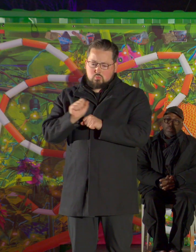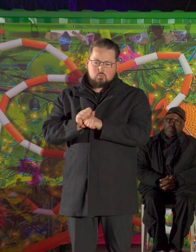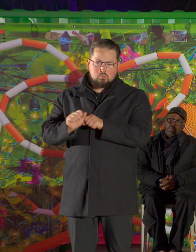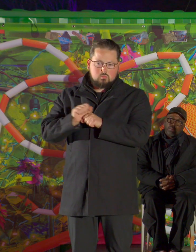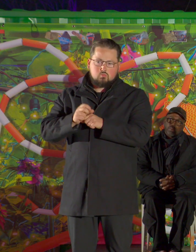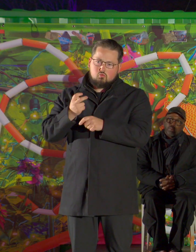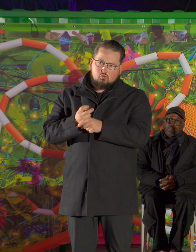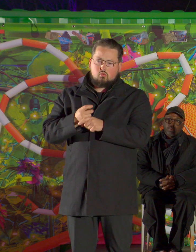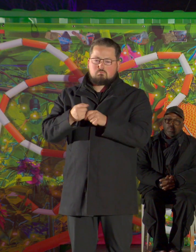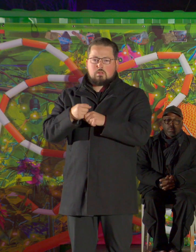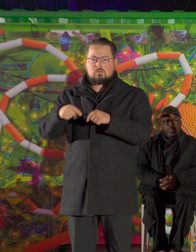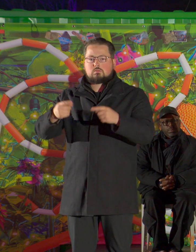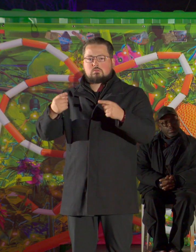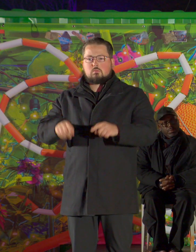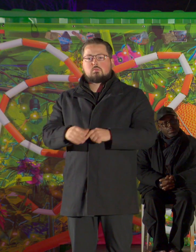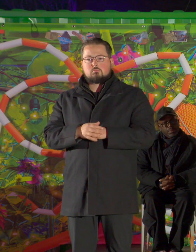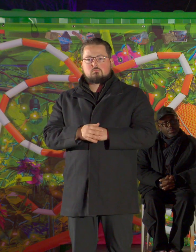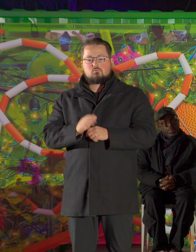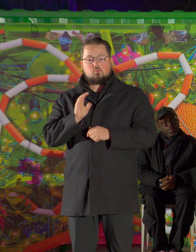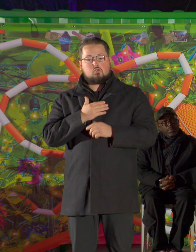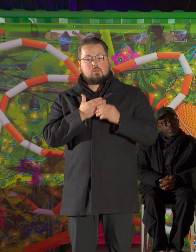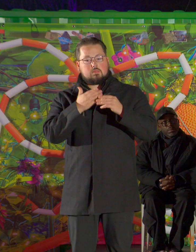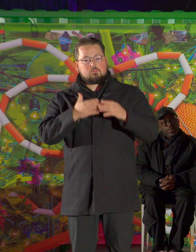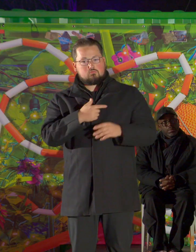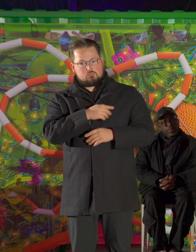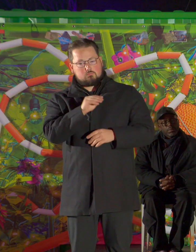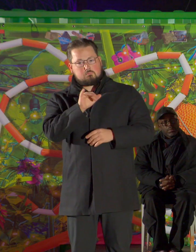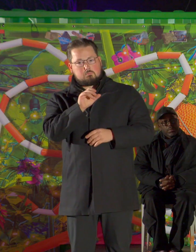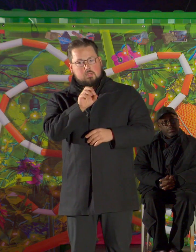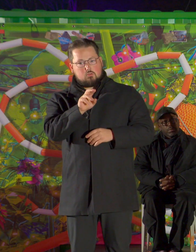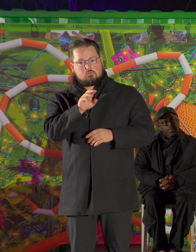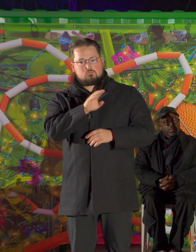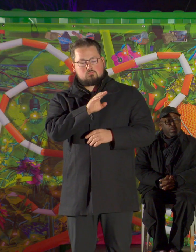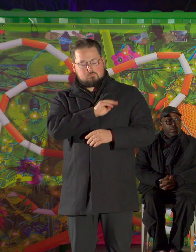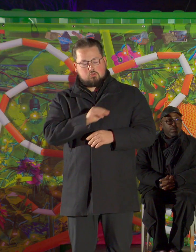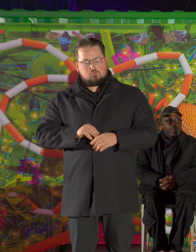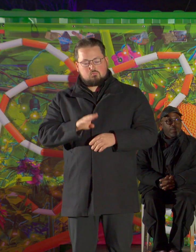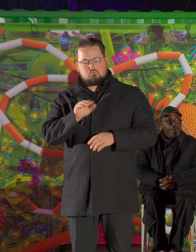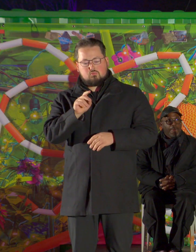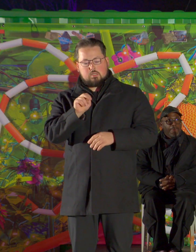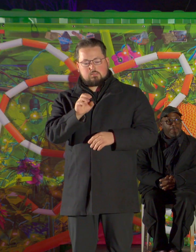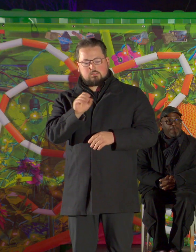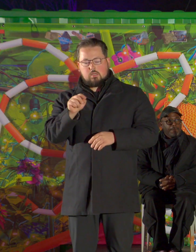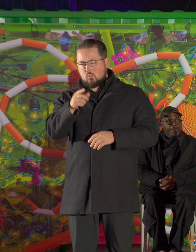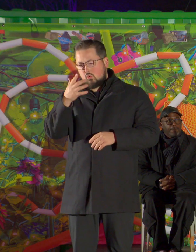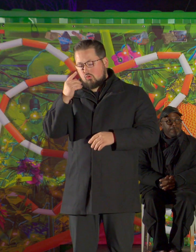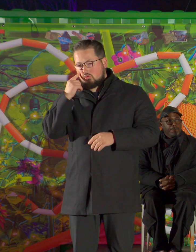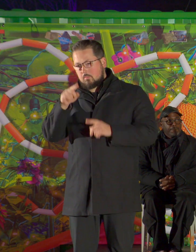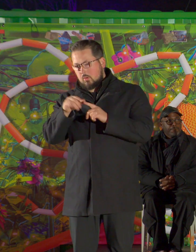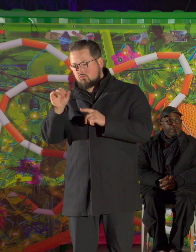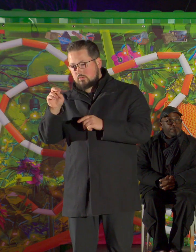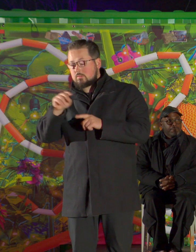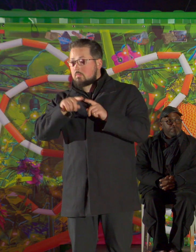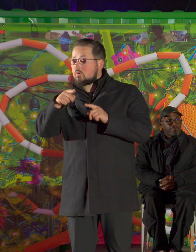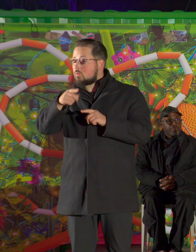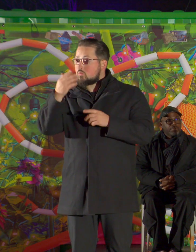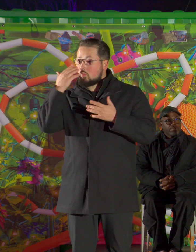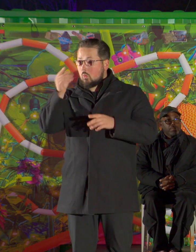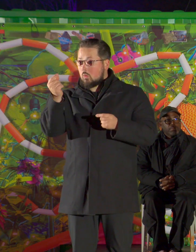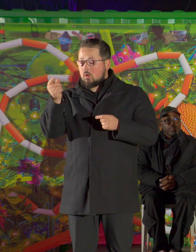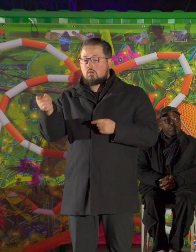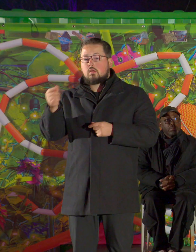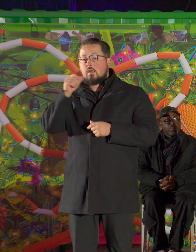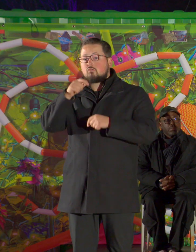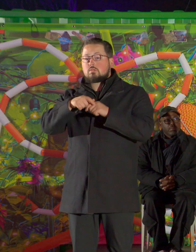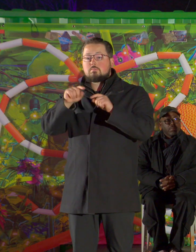this happen. First, our leader, Mayor Brandon Scott. You guys heard about Jason. What you guys don't know is every time the